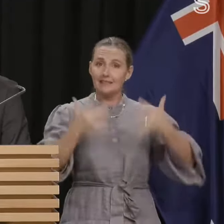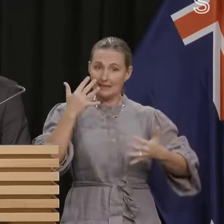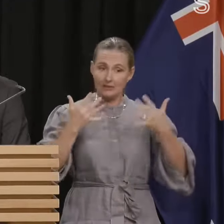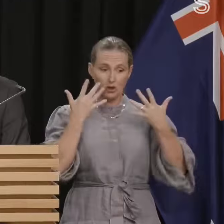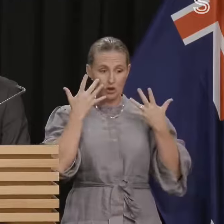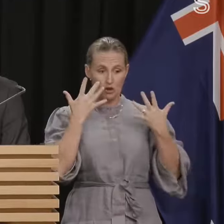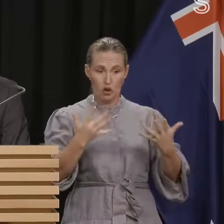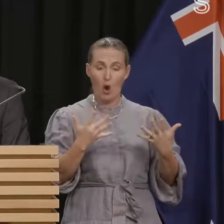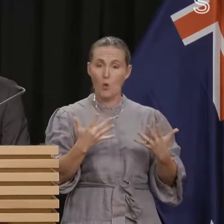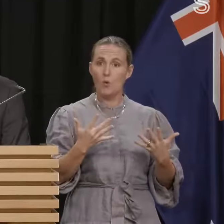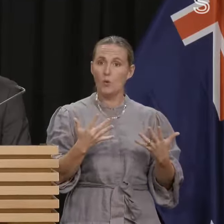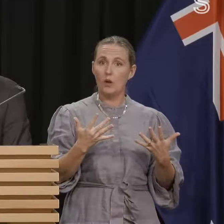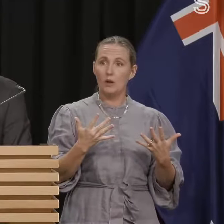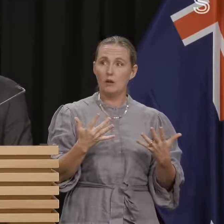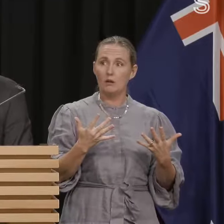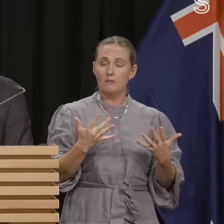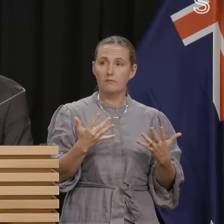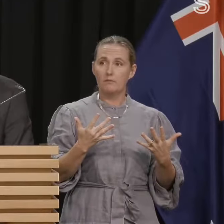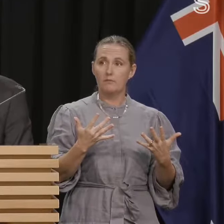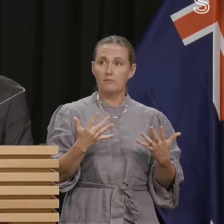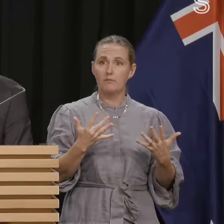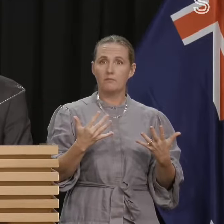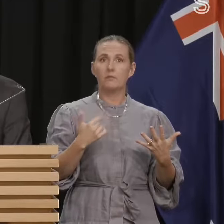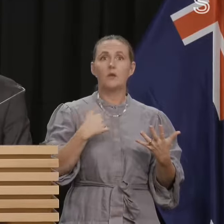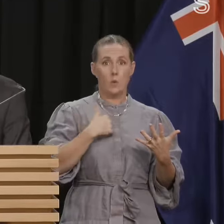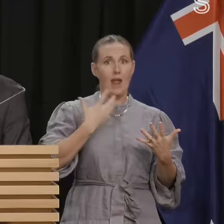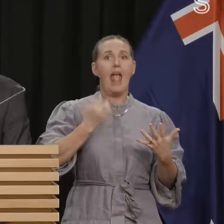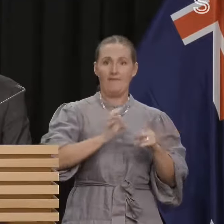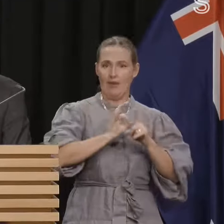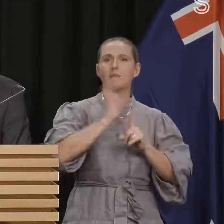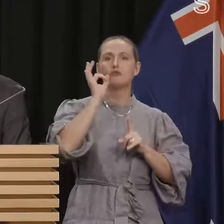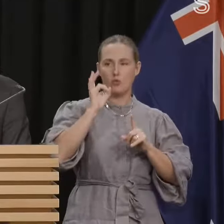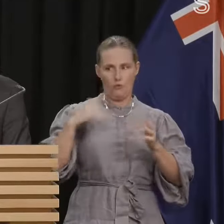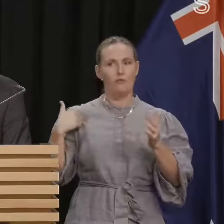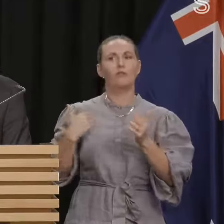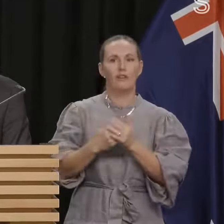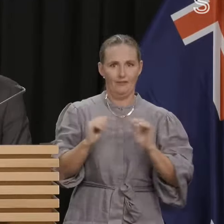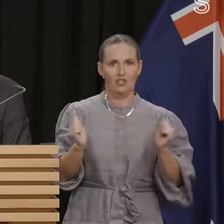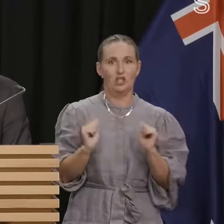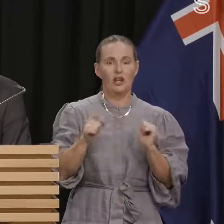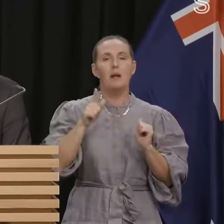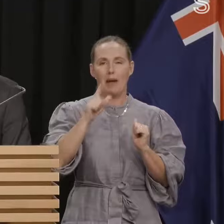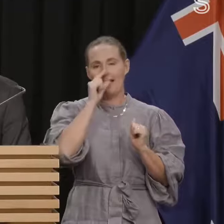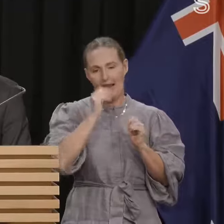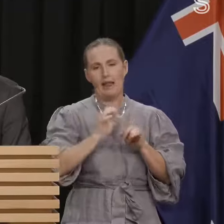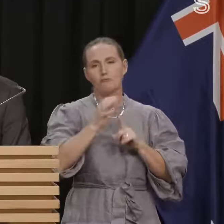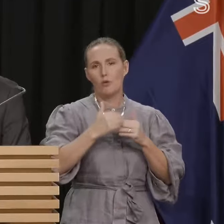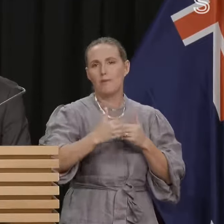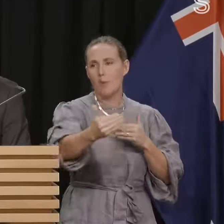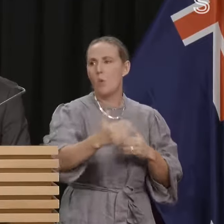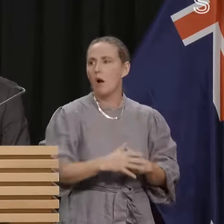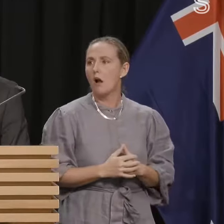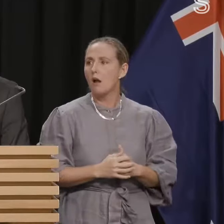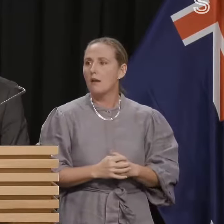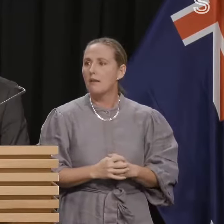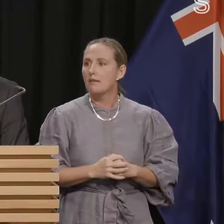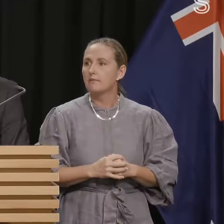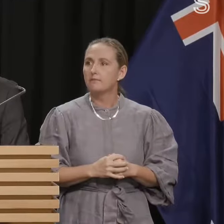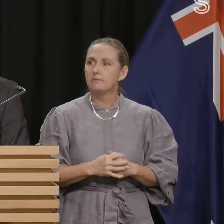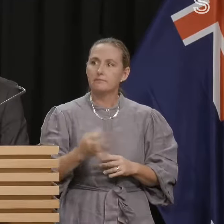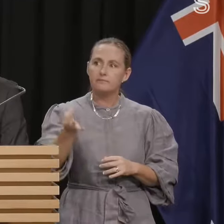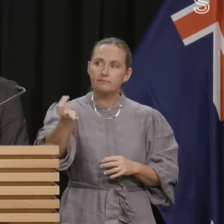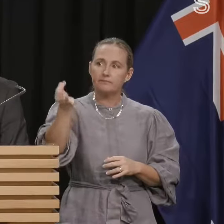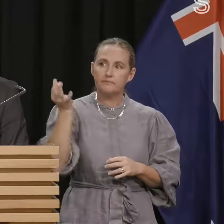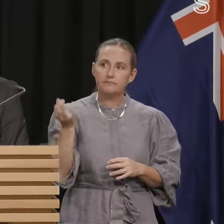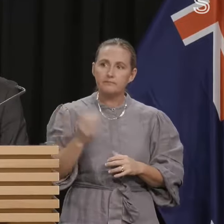we've seen a significant improvement, but there's more room to continue to improve. The penalties regime,